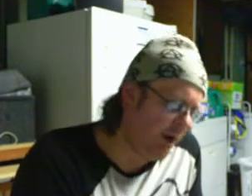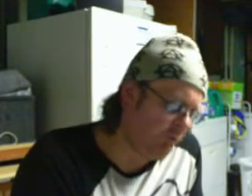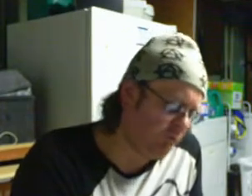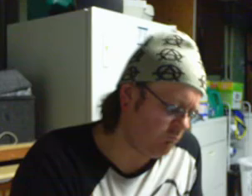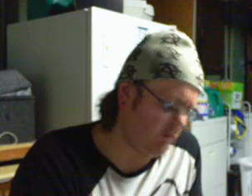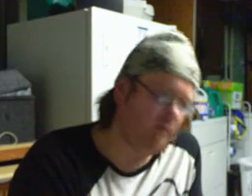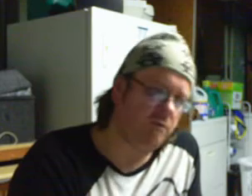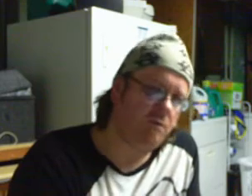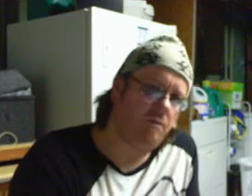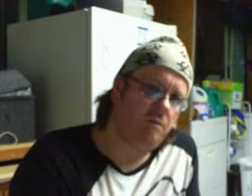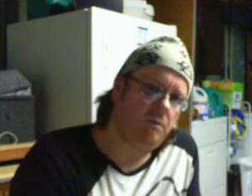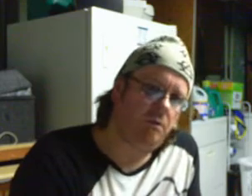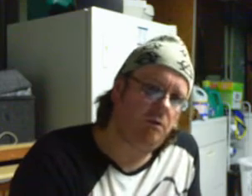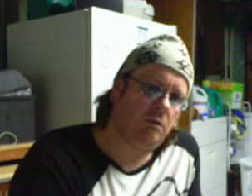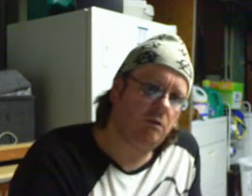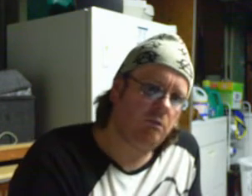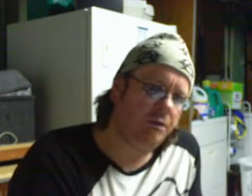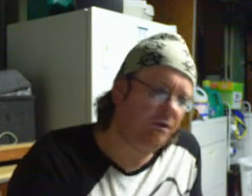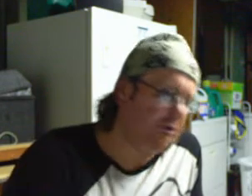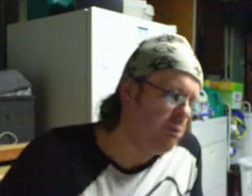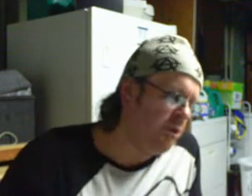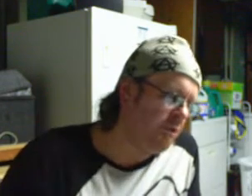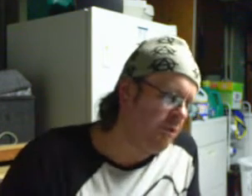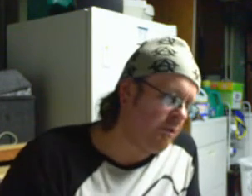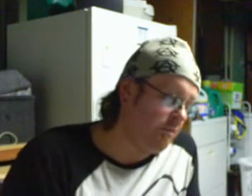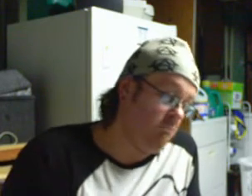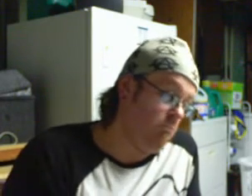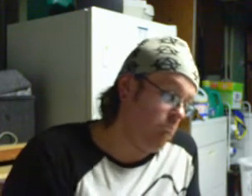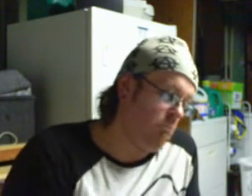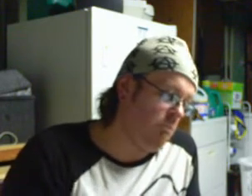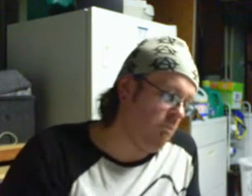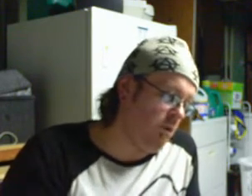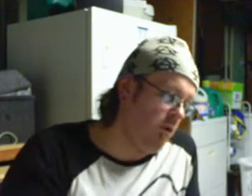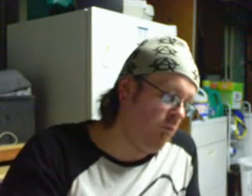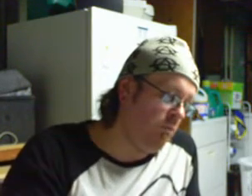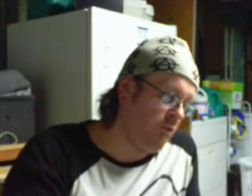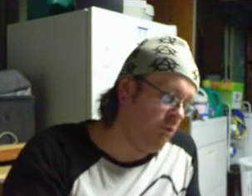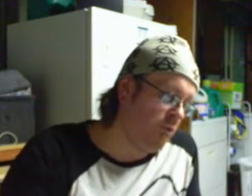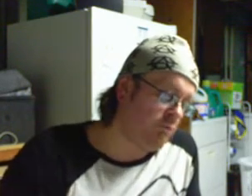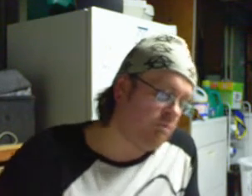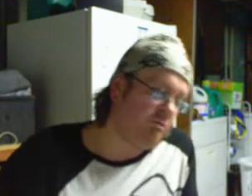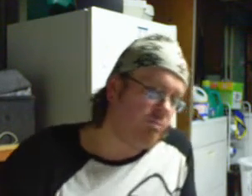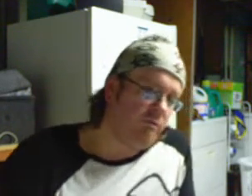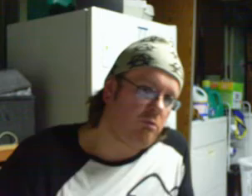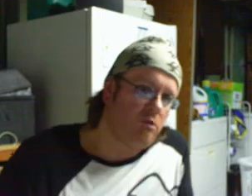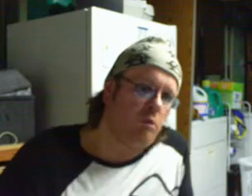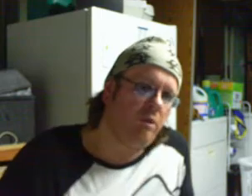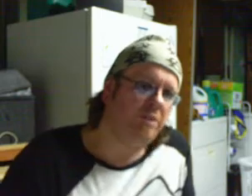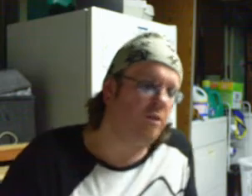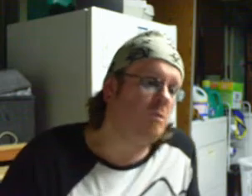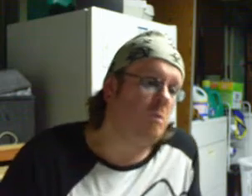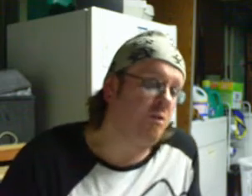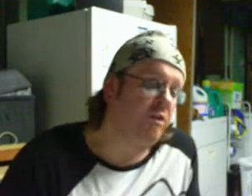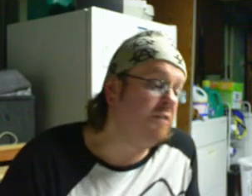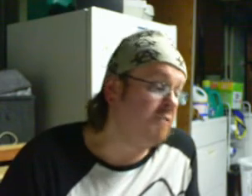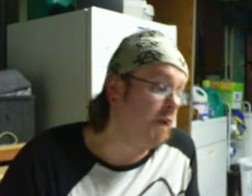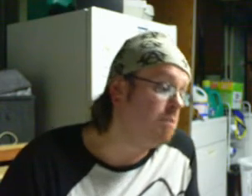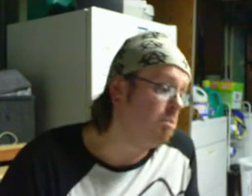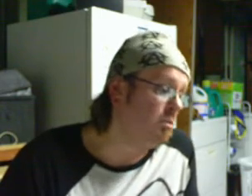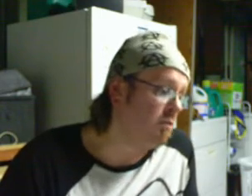or whatever. We know that you know, from the scriptures before, we know that he's capable of